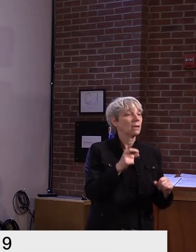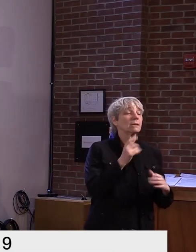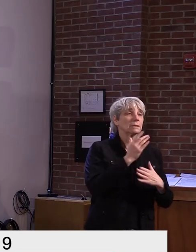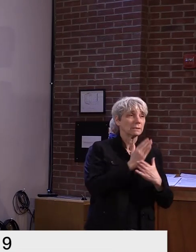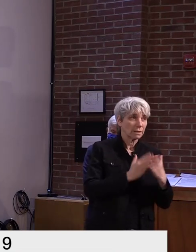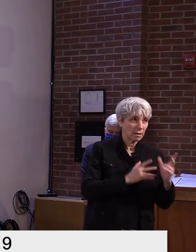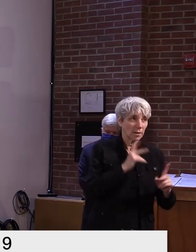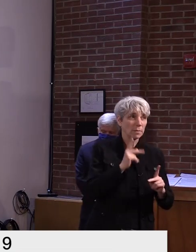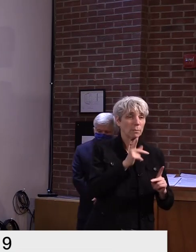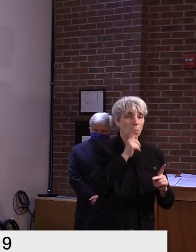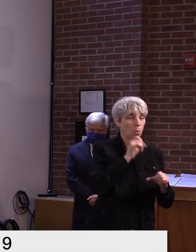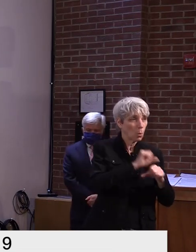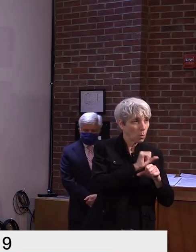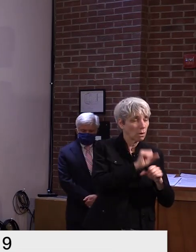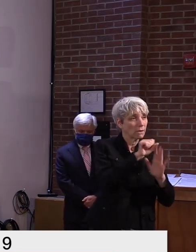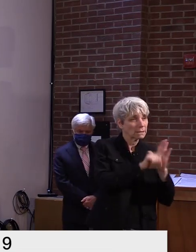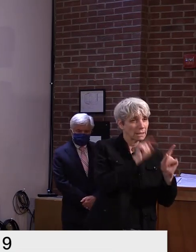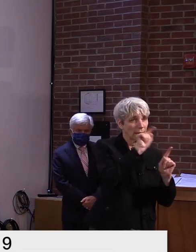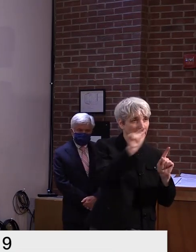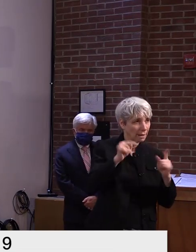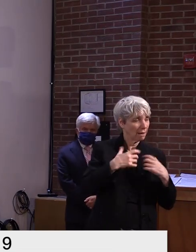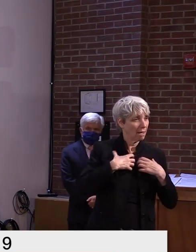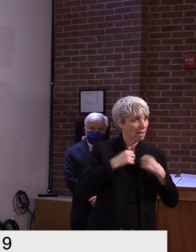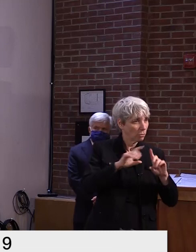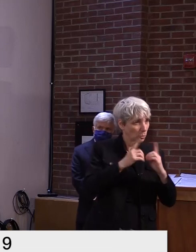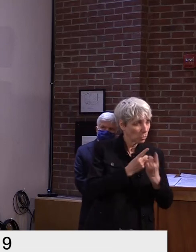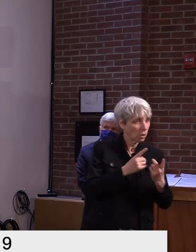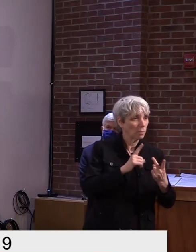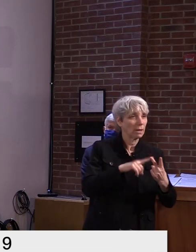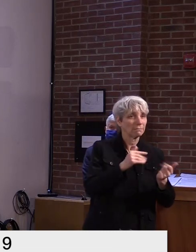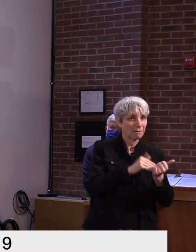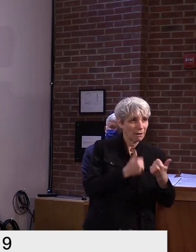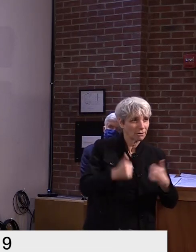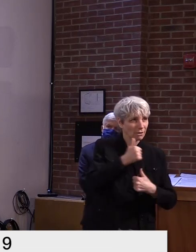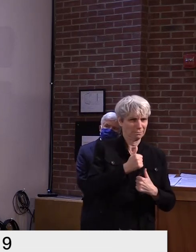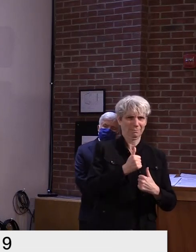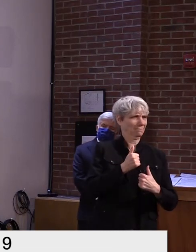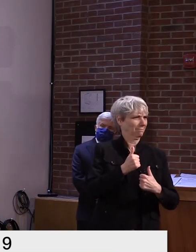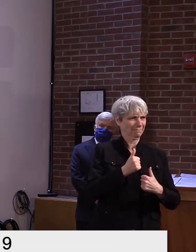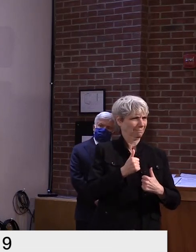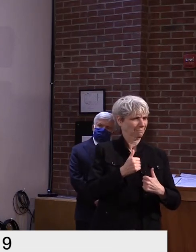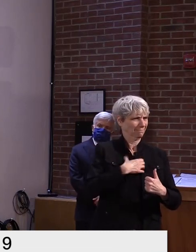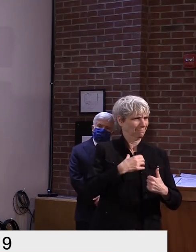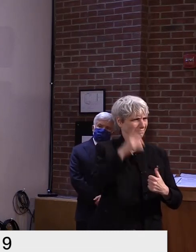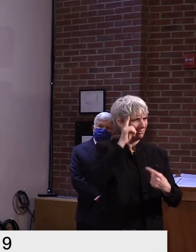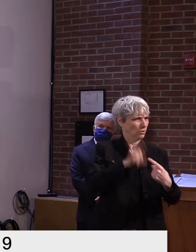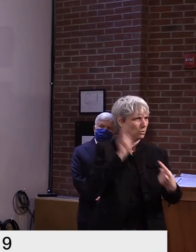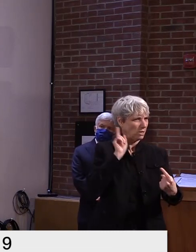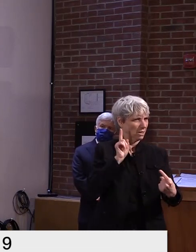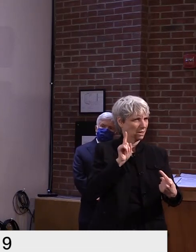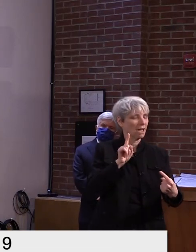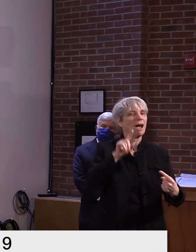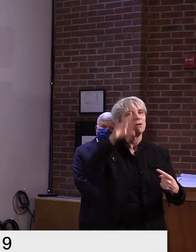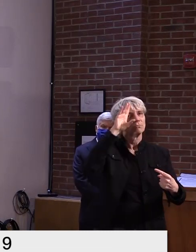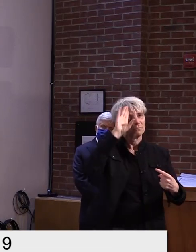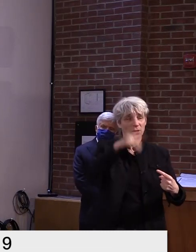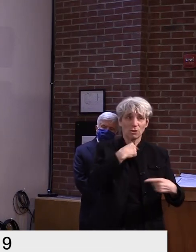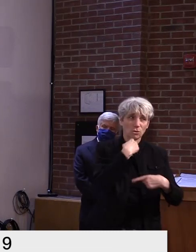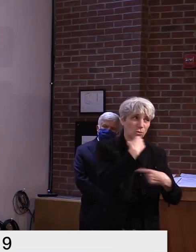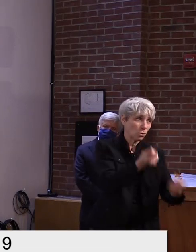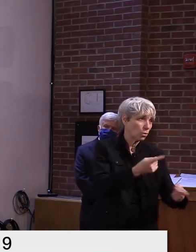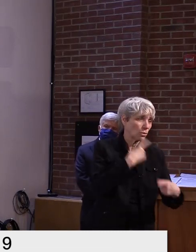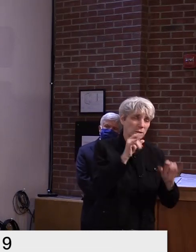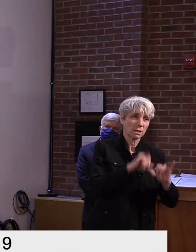community. As I've said throughout the pandemic, our recommendations will evolve and change as we learn more about the